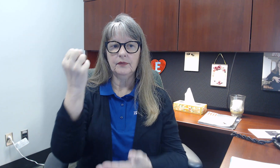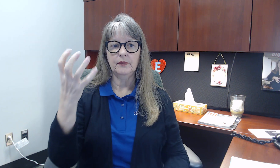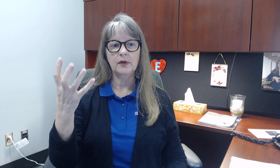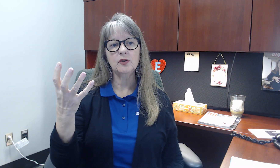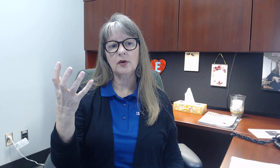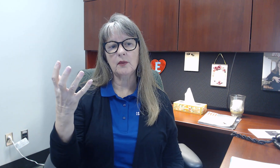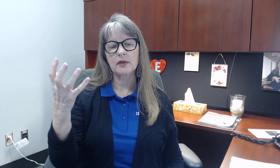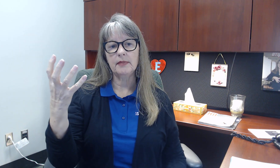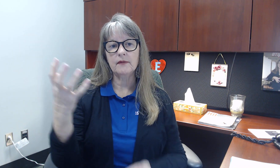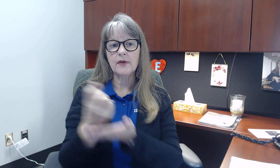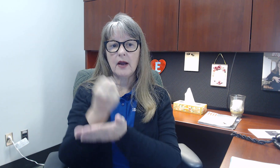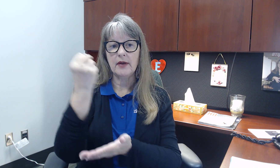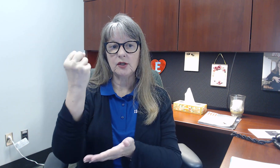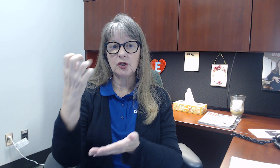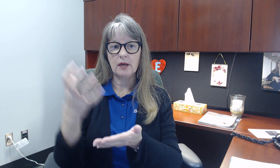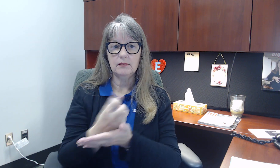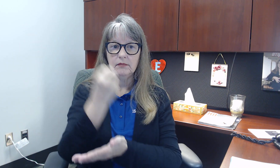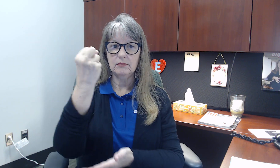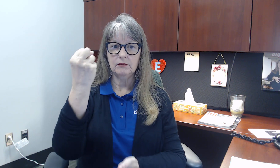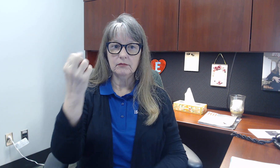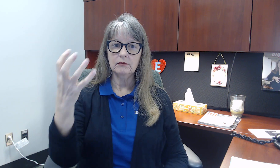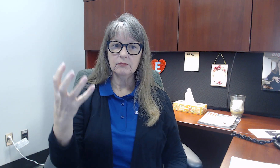You start out with a bent 5 hand shape.